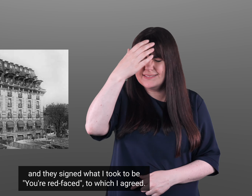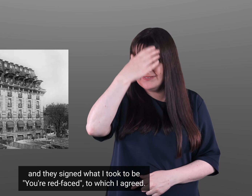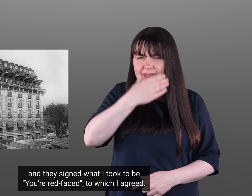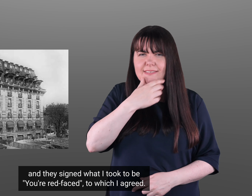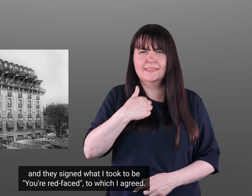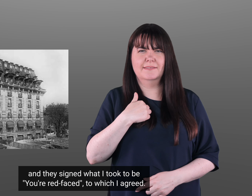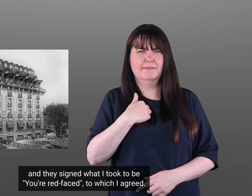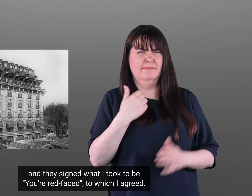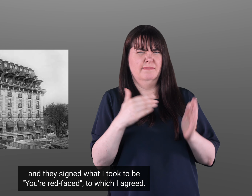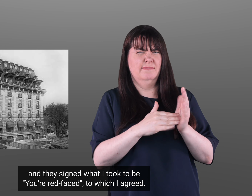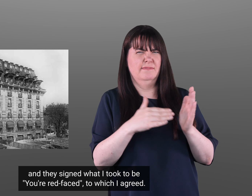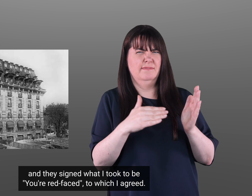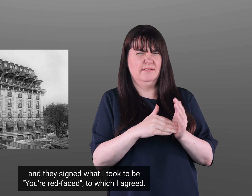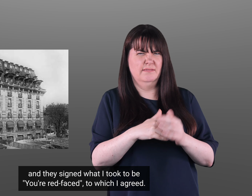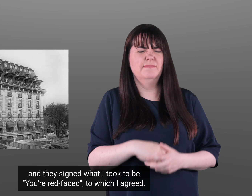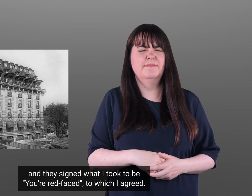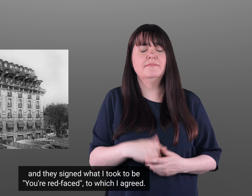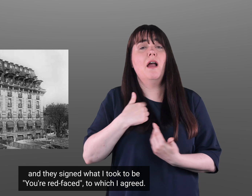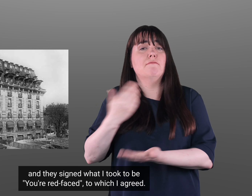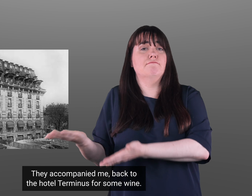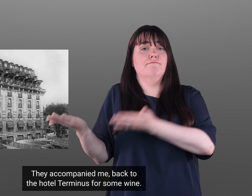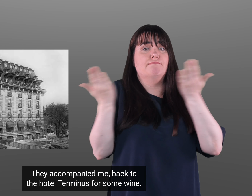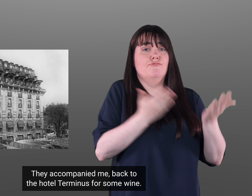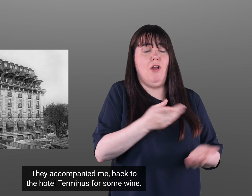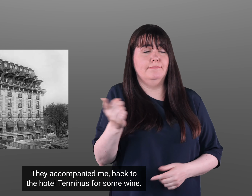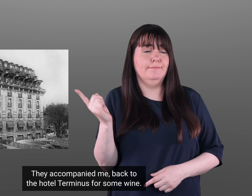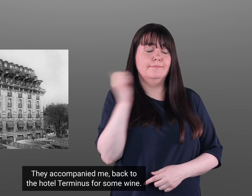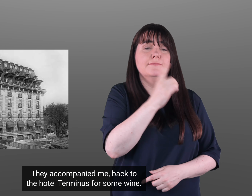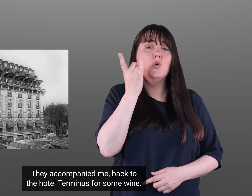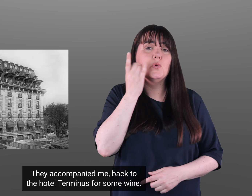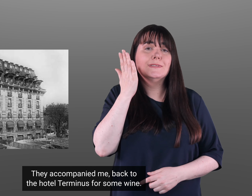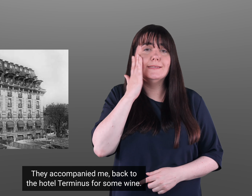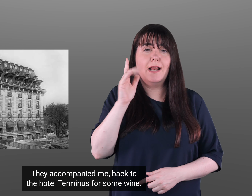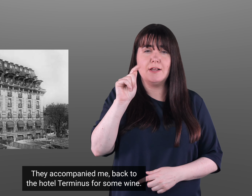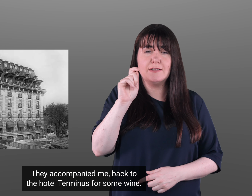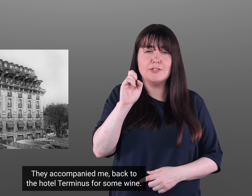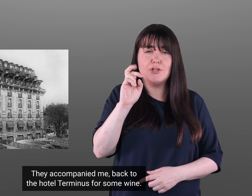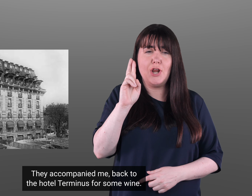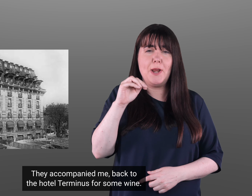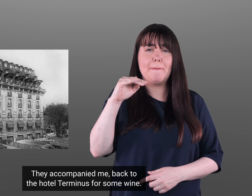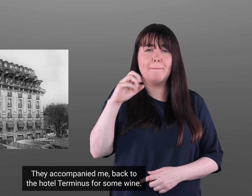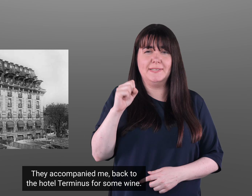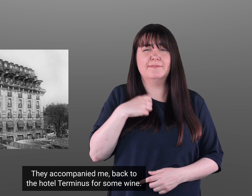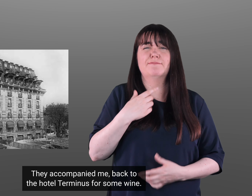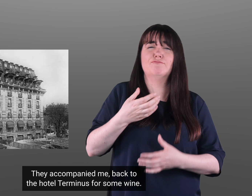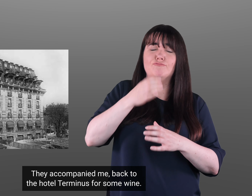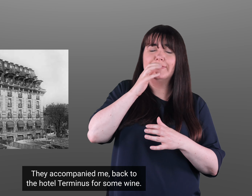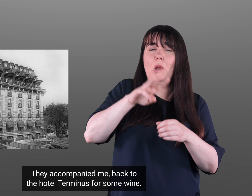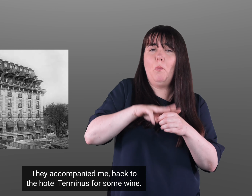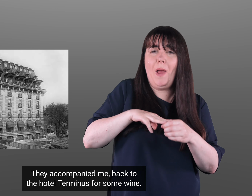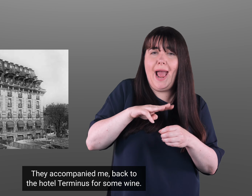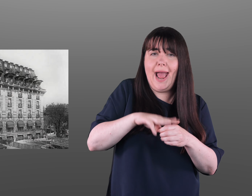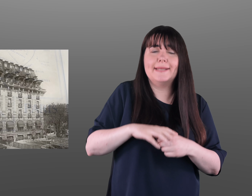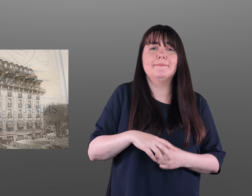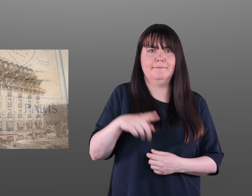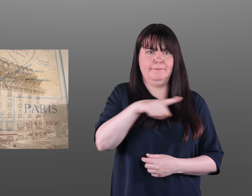they signed what I took to be, "You're red-faced," to which I agreed. They accompanied me back to the hotel terminus for some wine. They